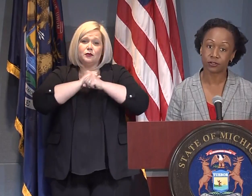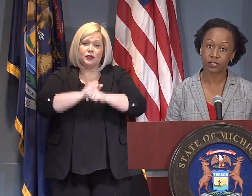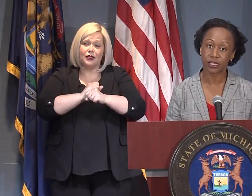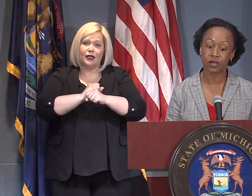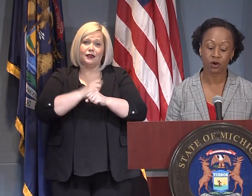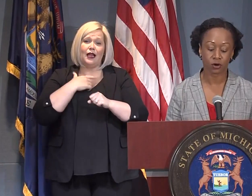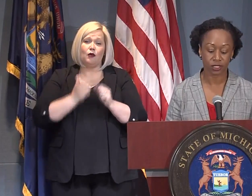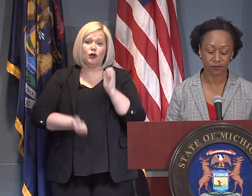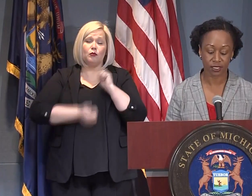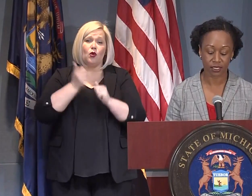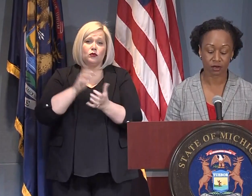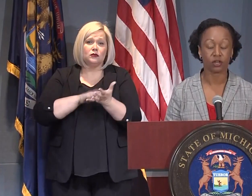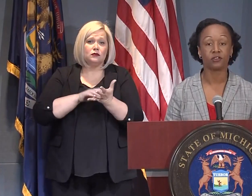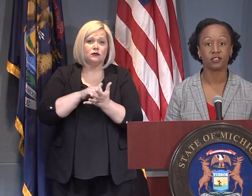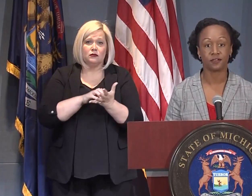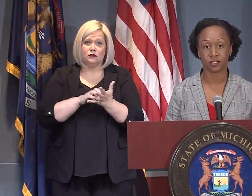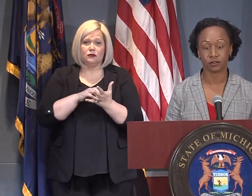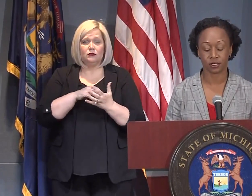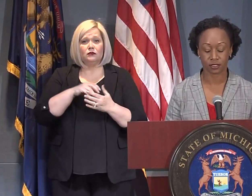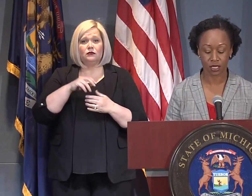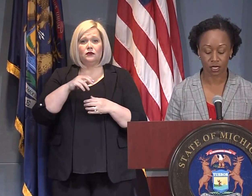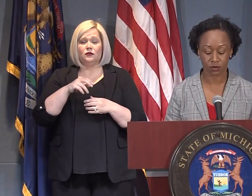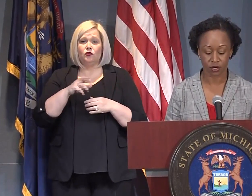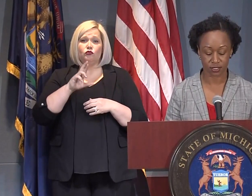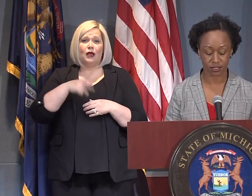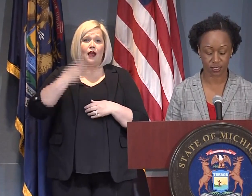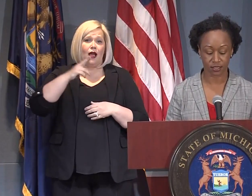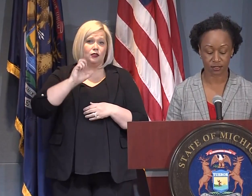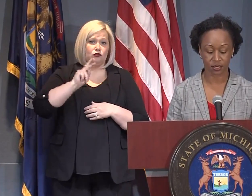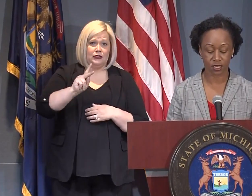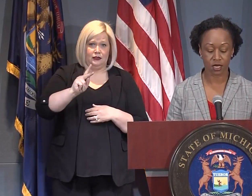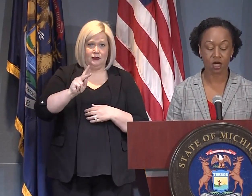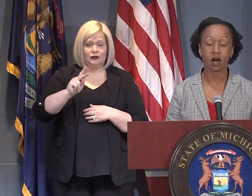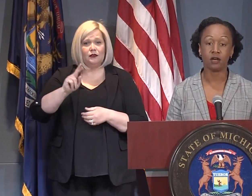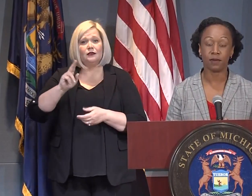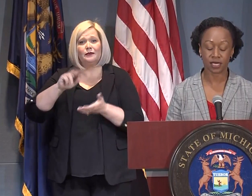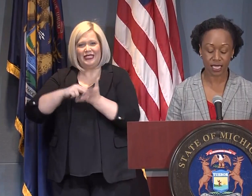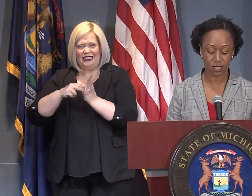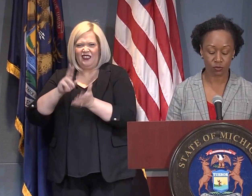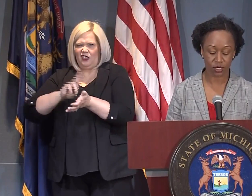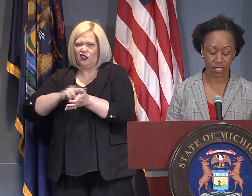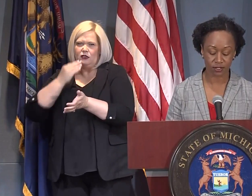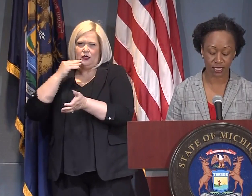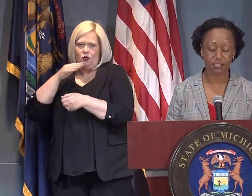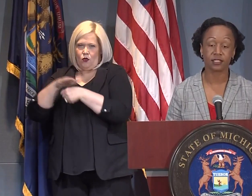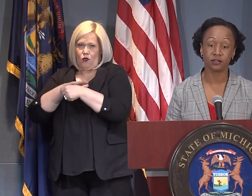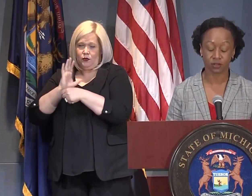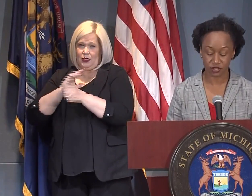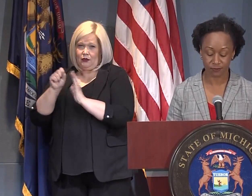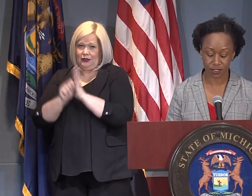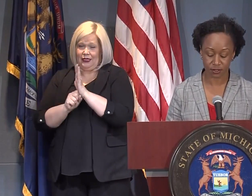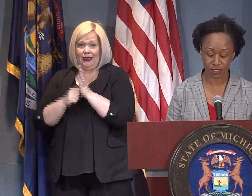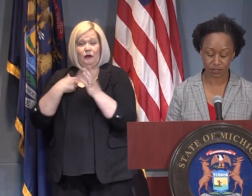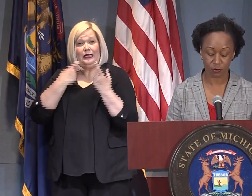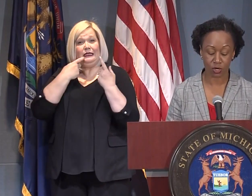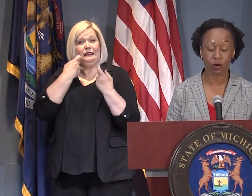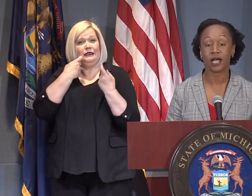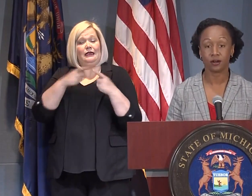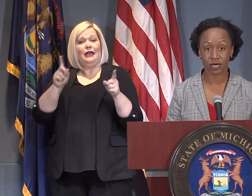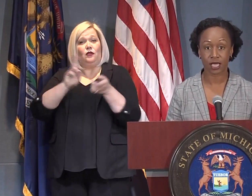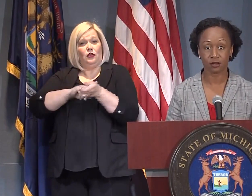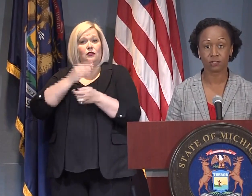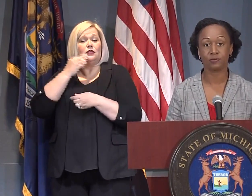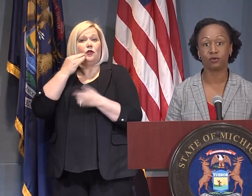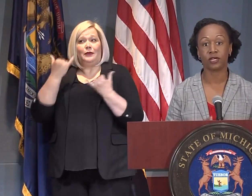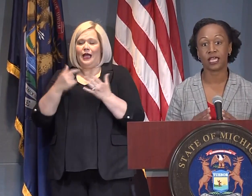are elderly or living in our nursing facilities across the state. On Monday, we announced that skilled nursing facilities are